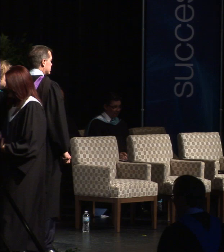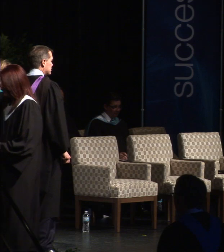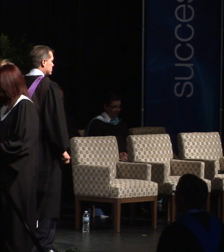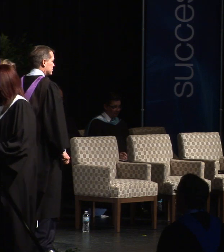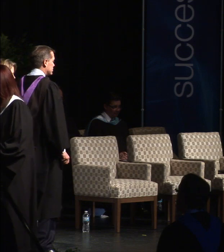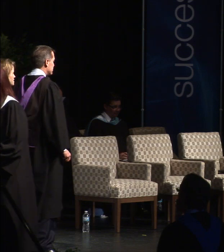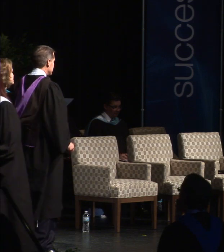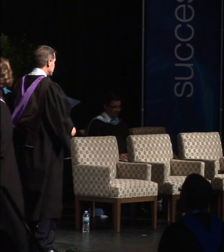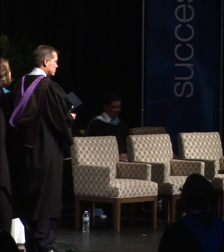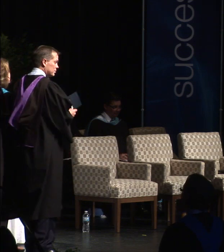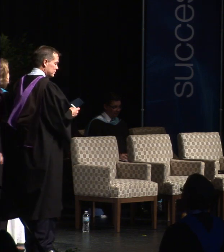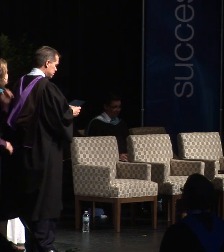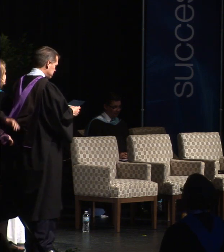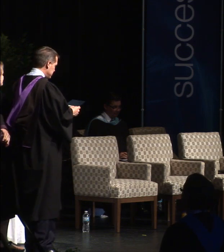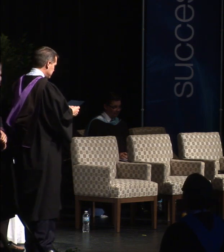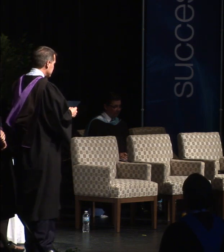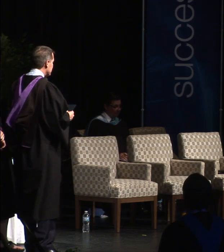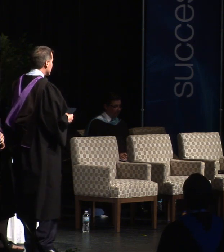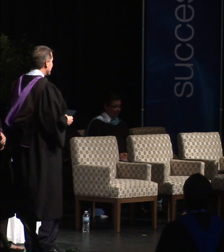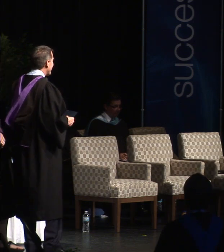Ashley Lynn Jacoby.